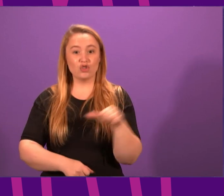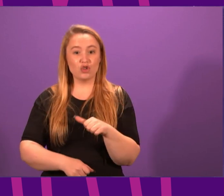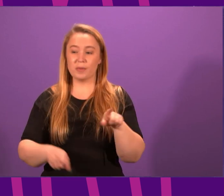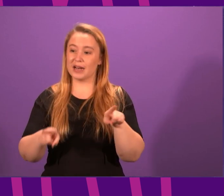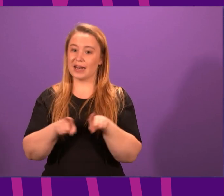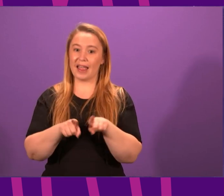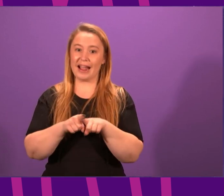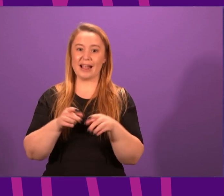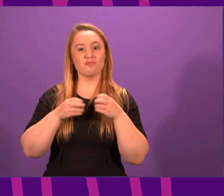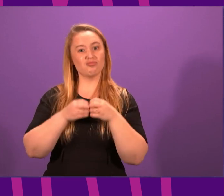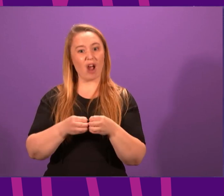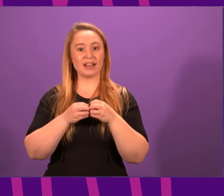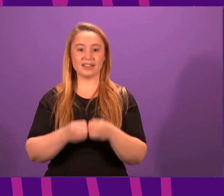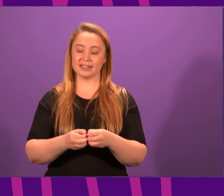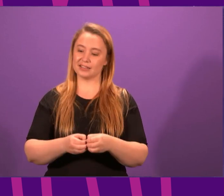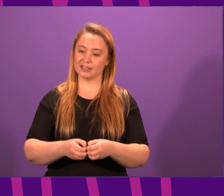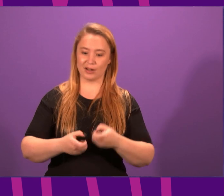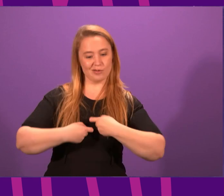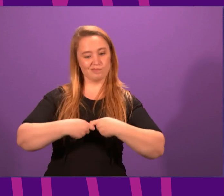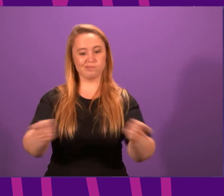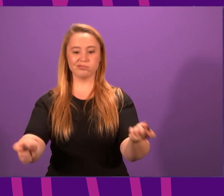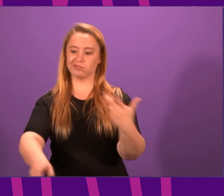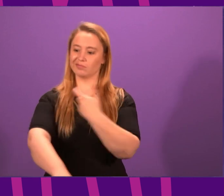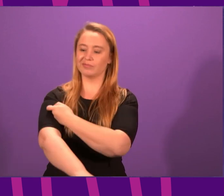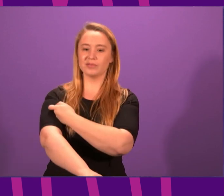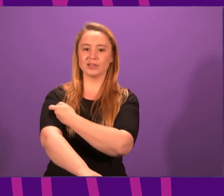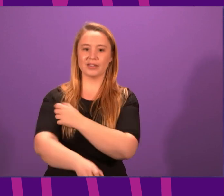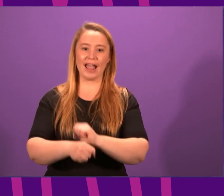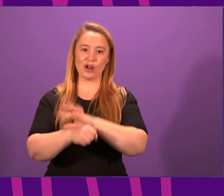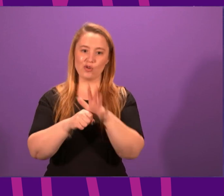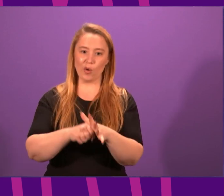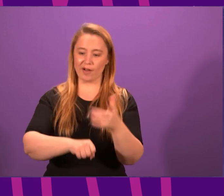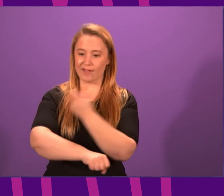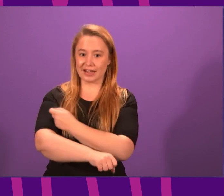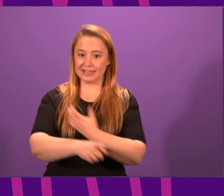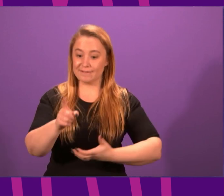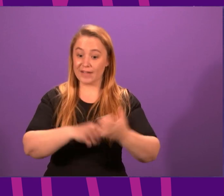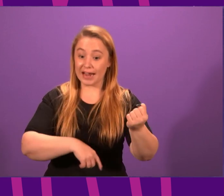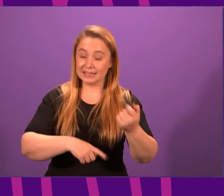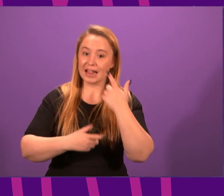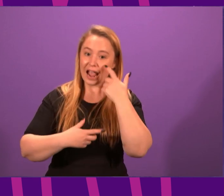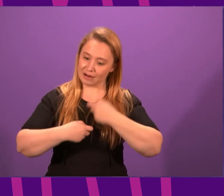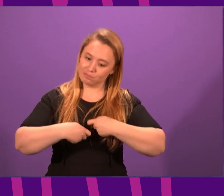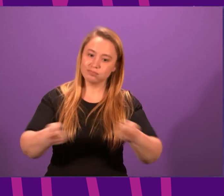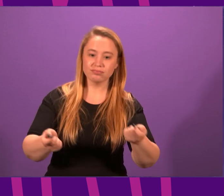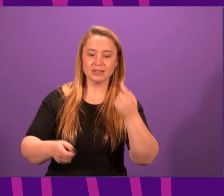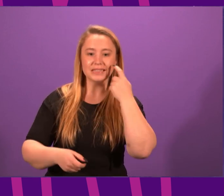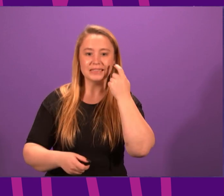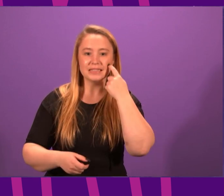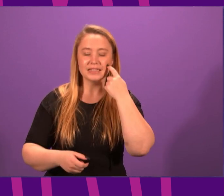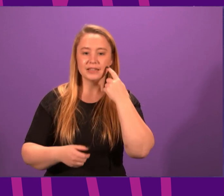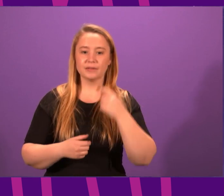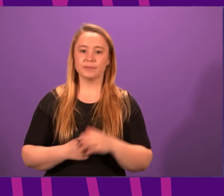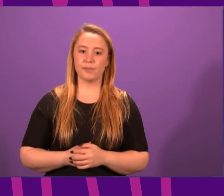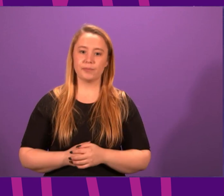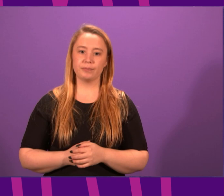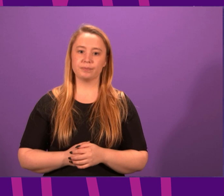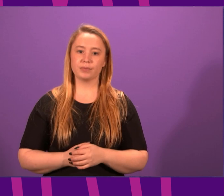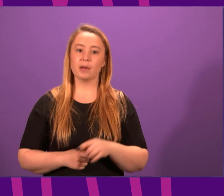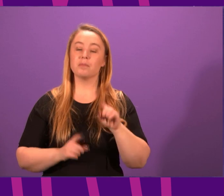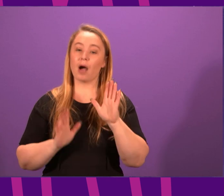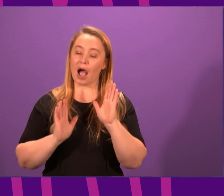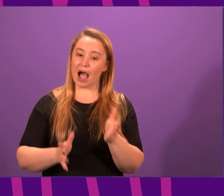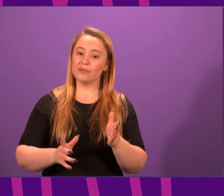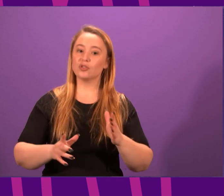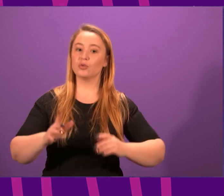not been good enough. But going back to my point, I do think the comms is really, really important, because we've got to maintain